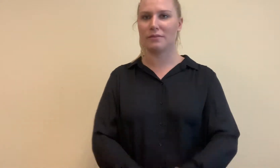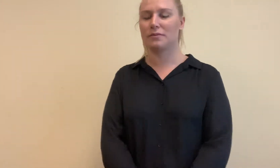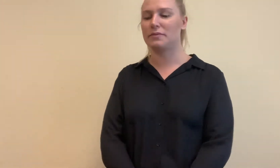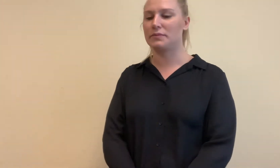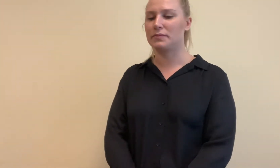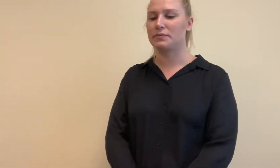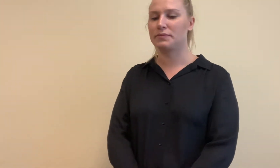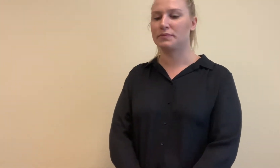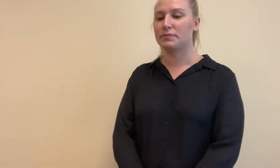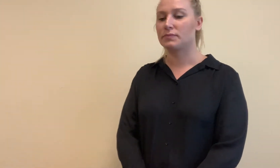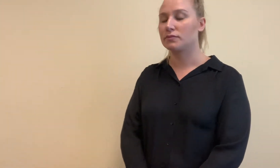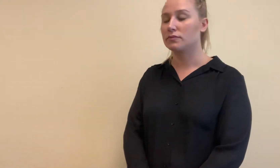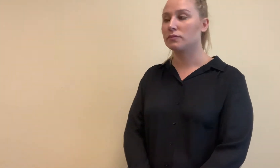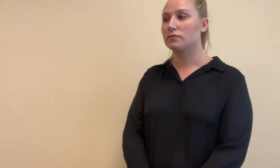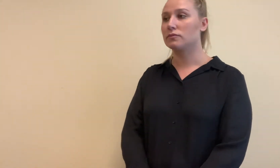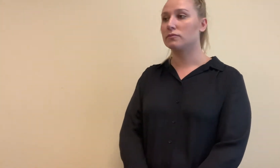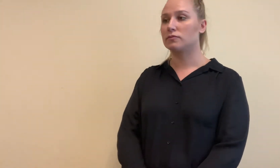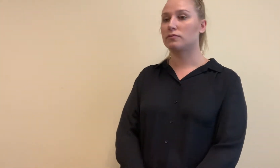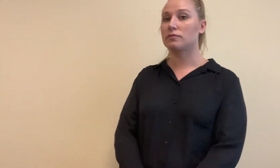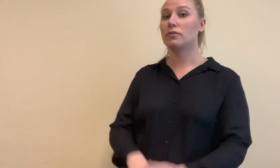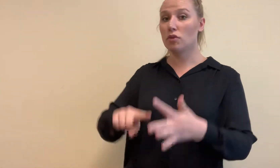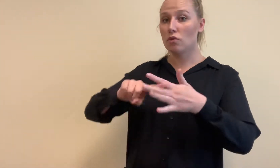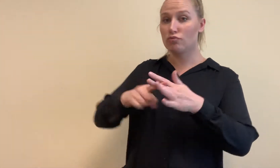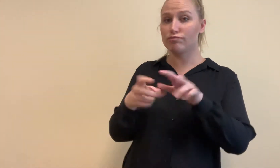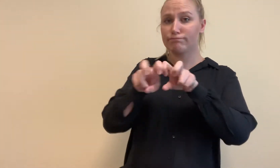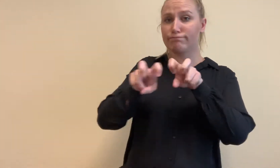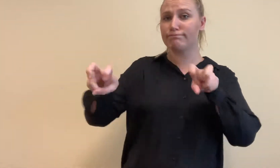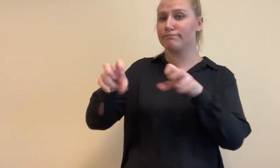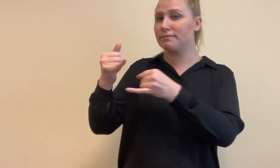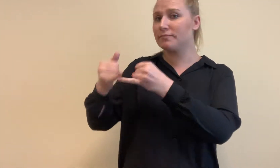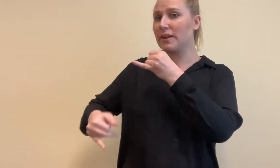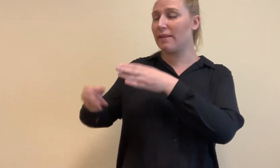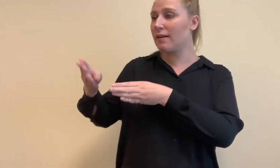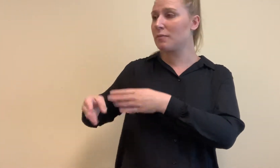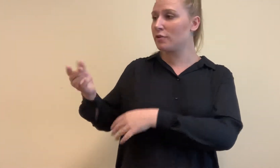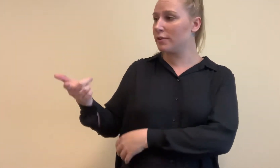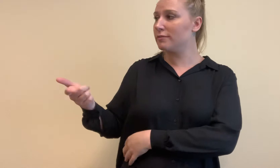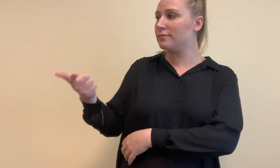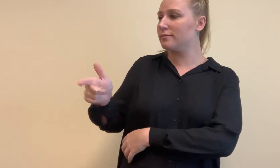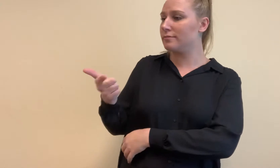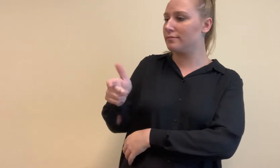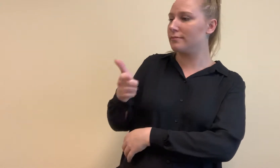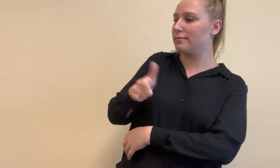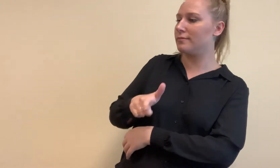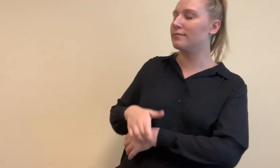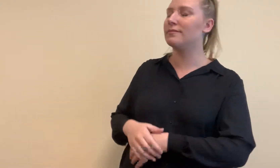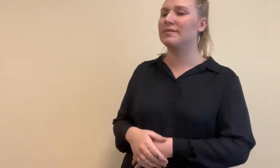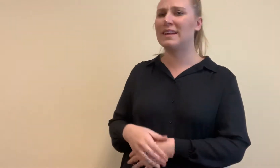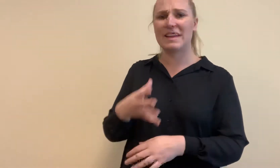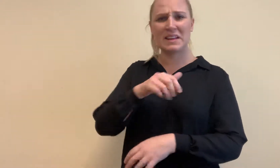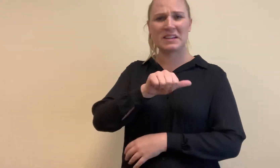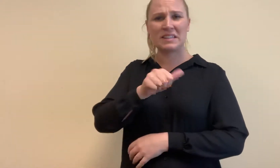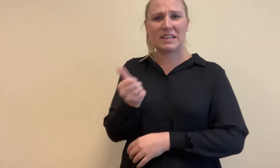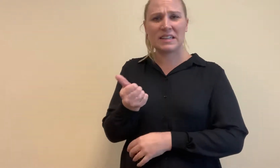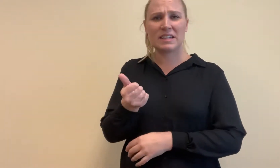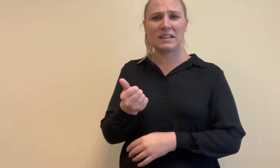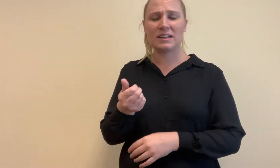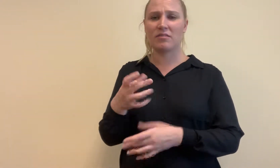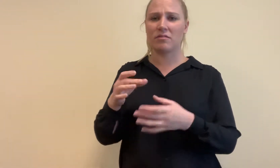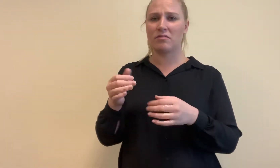So we're going to start at the end and work our way back. Is there any closing comments you'd like to make, or any good